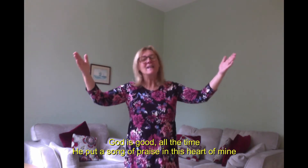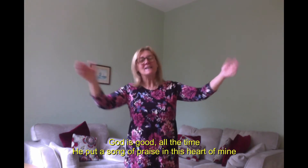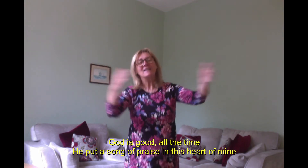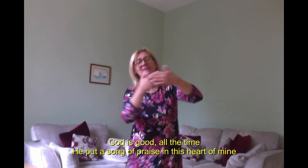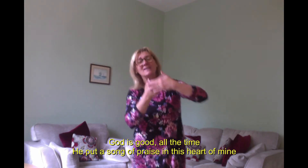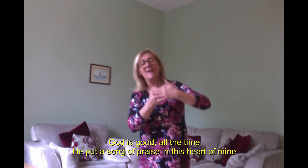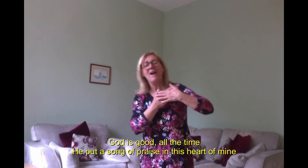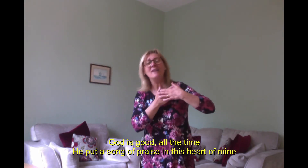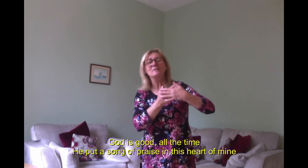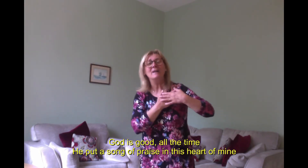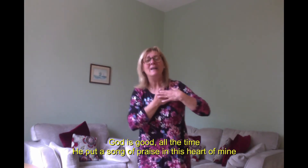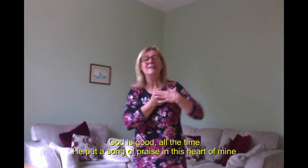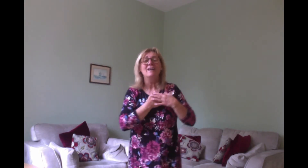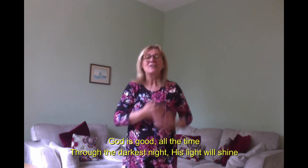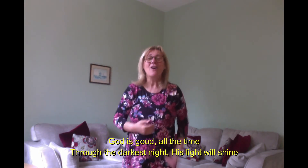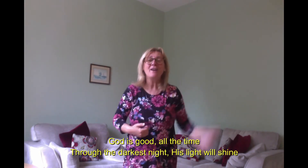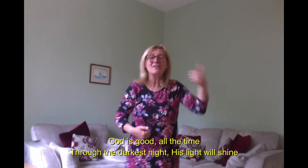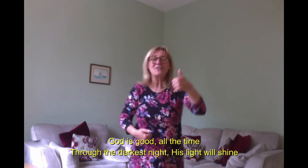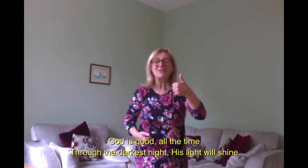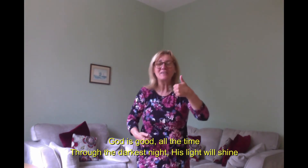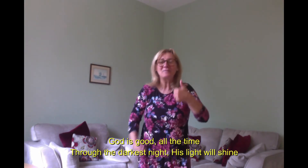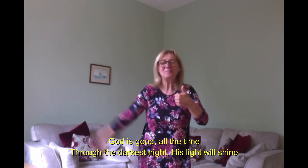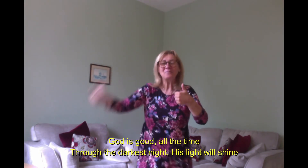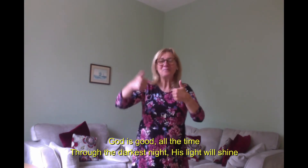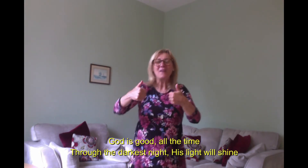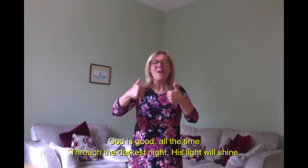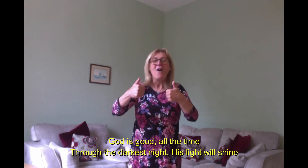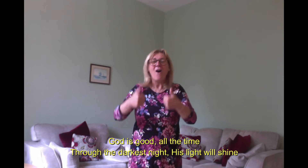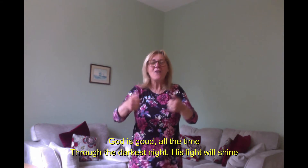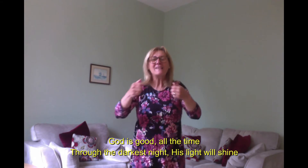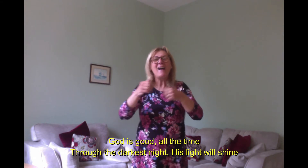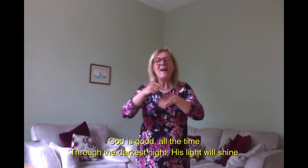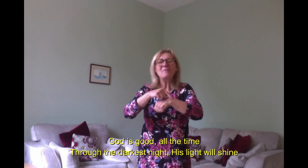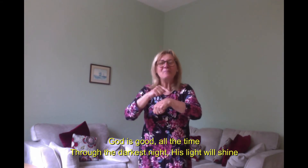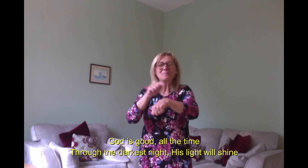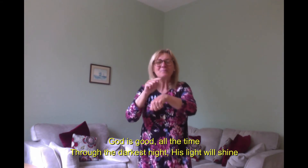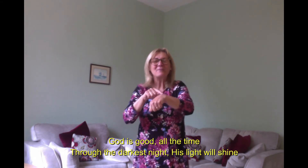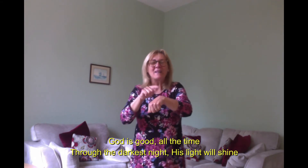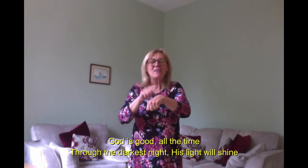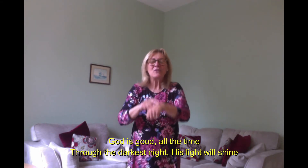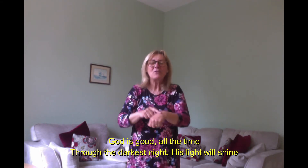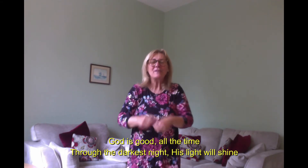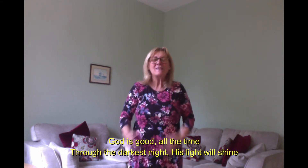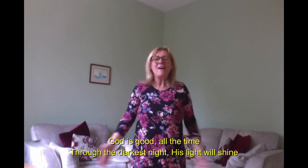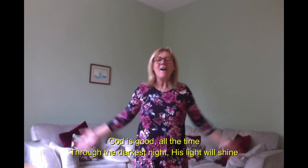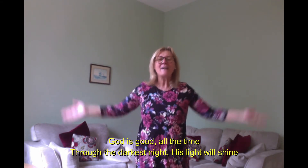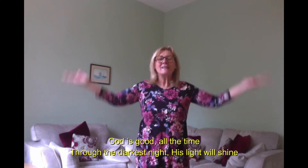in this heart of mine. God is good all the time. Through the